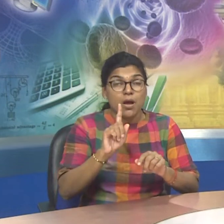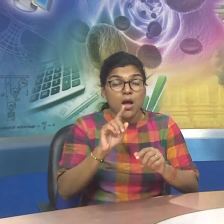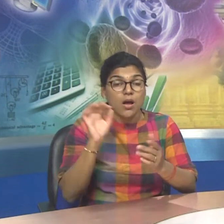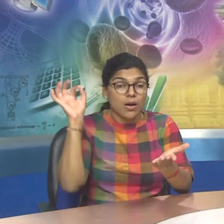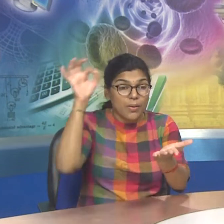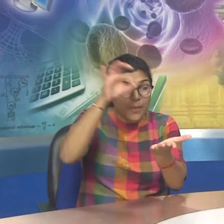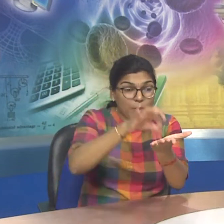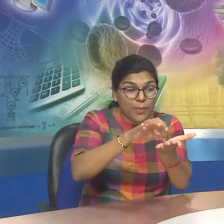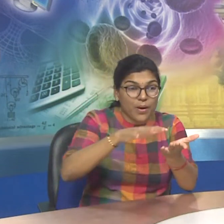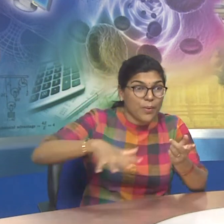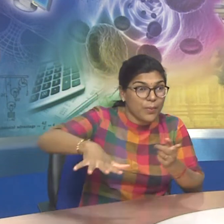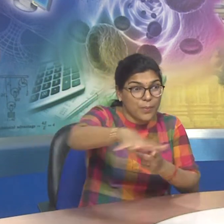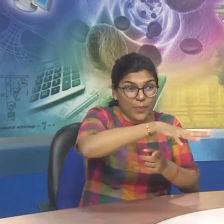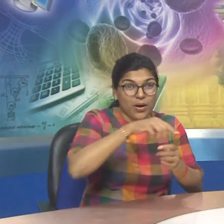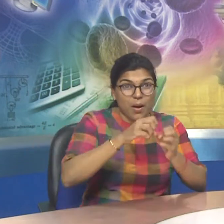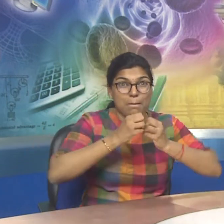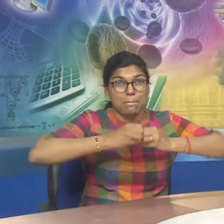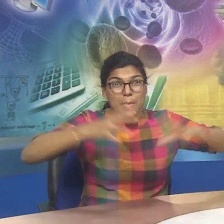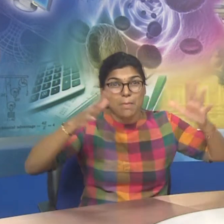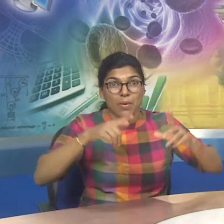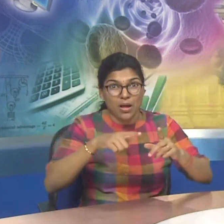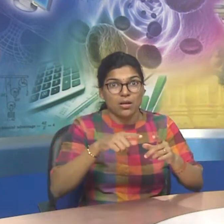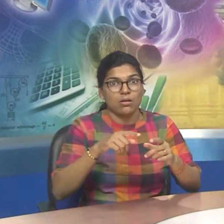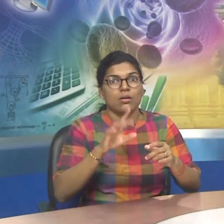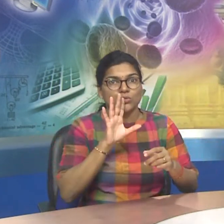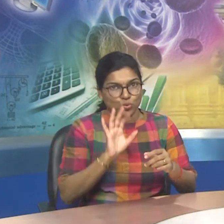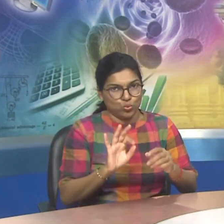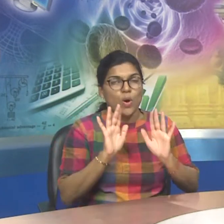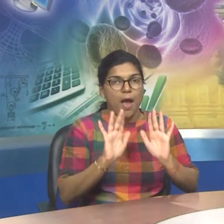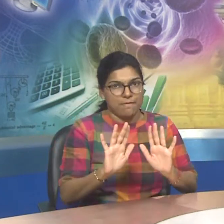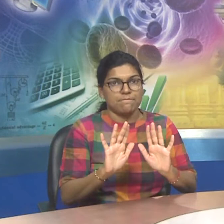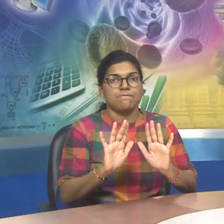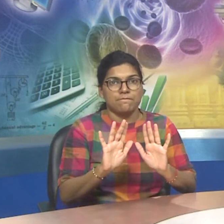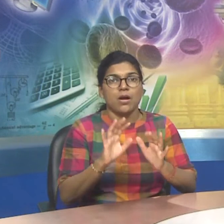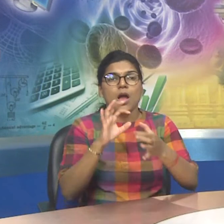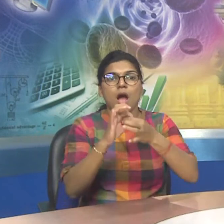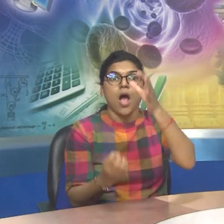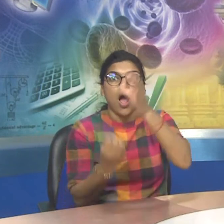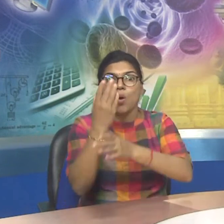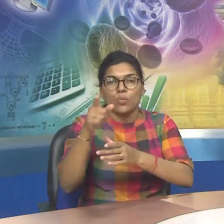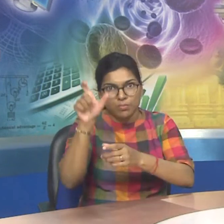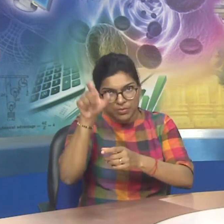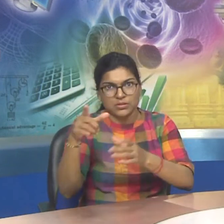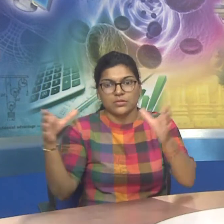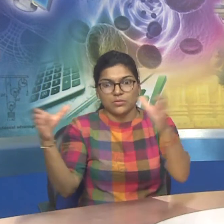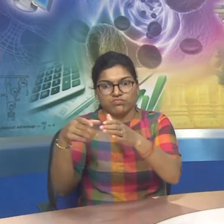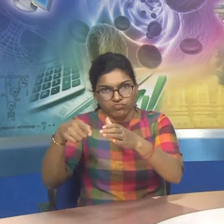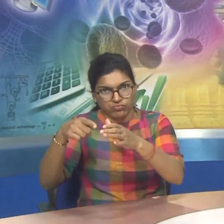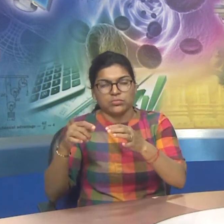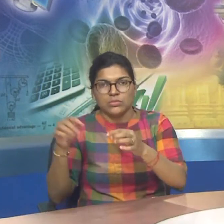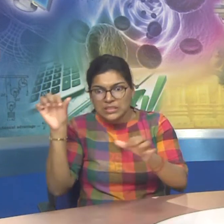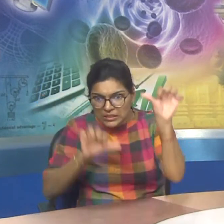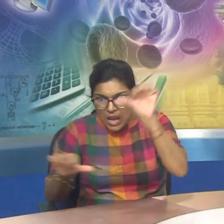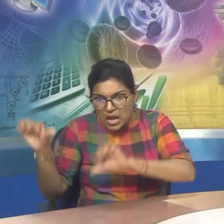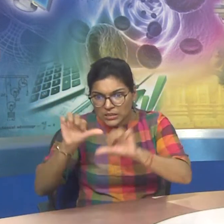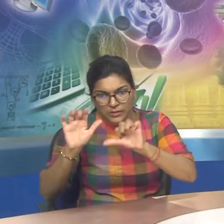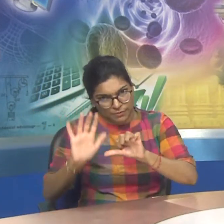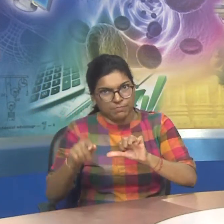The nations that possess nuclear weapons, they are all referred as